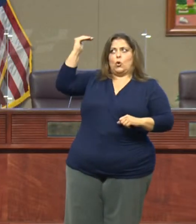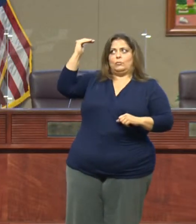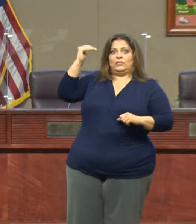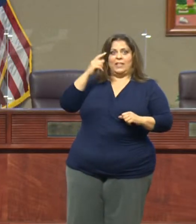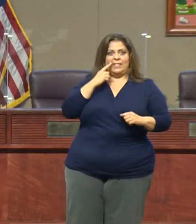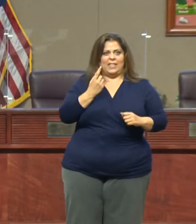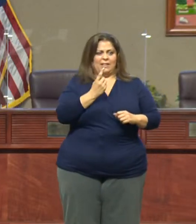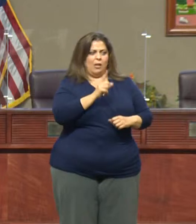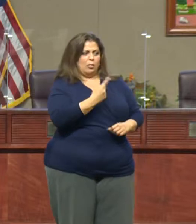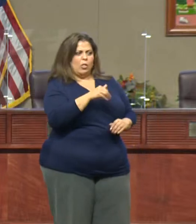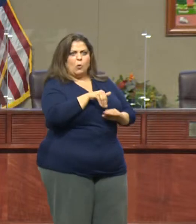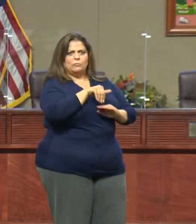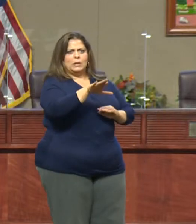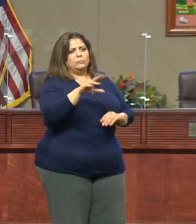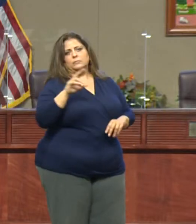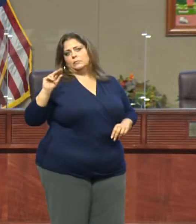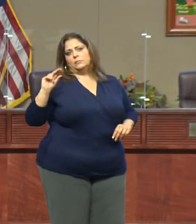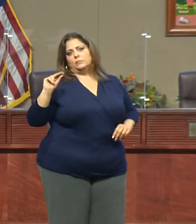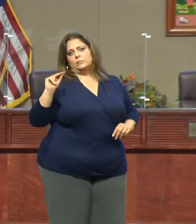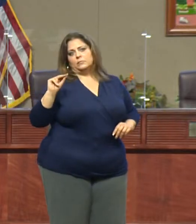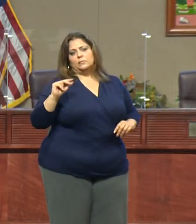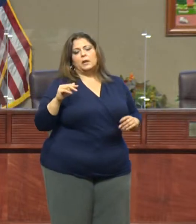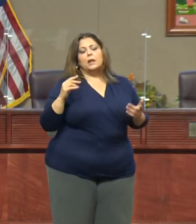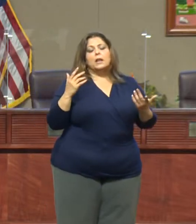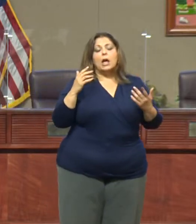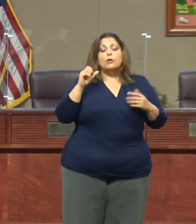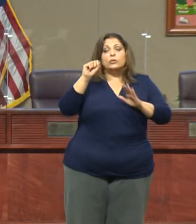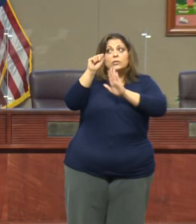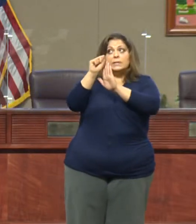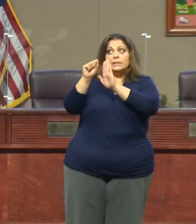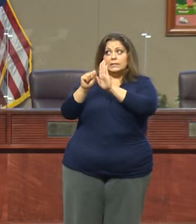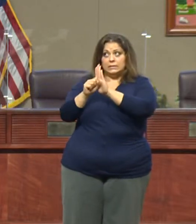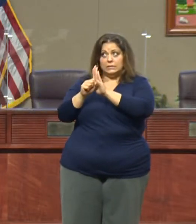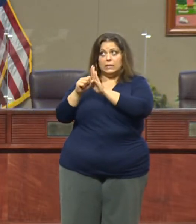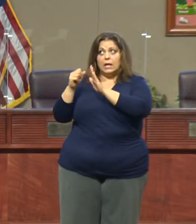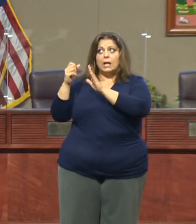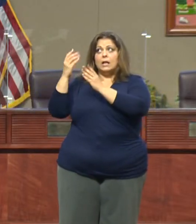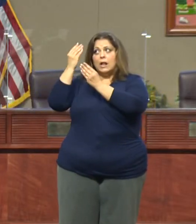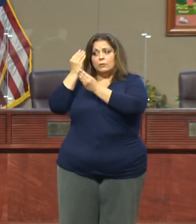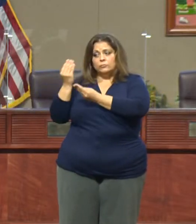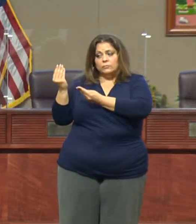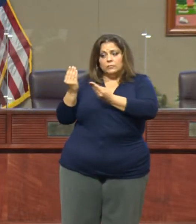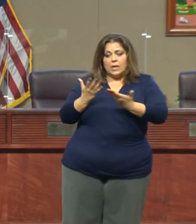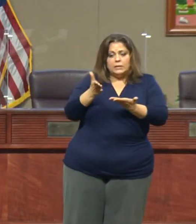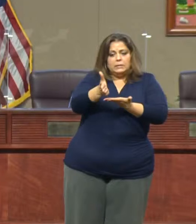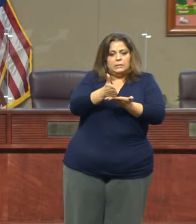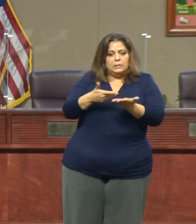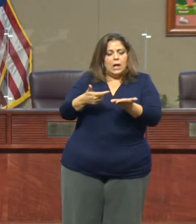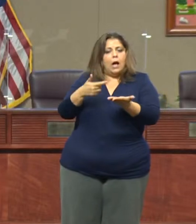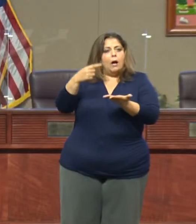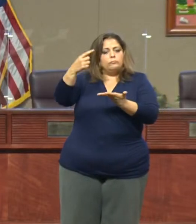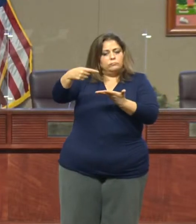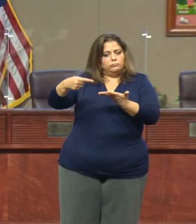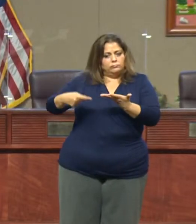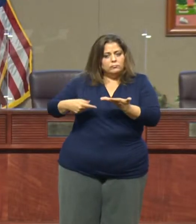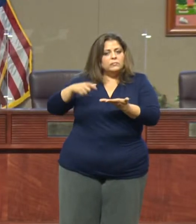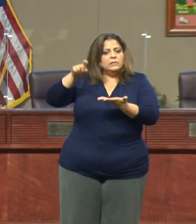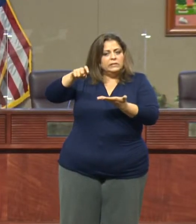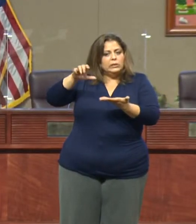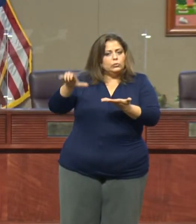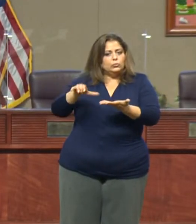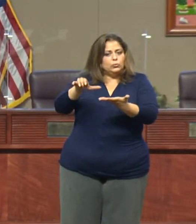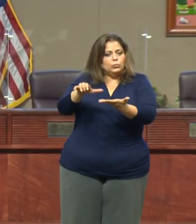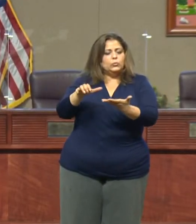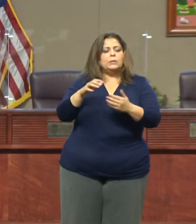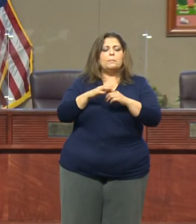themselves. Now, the state has released some provisions, but we will have to talk to the school system, because if